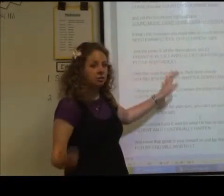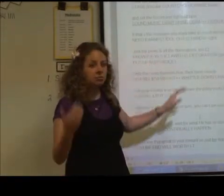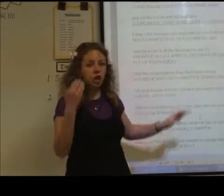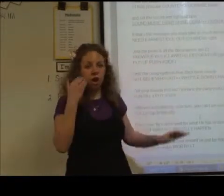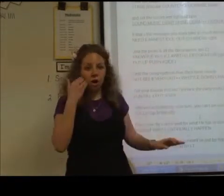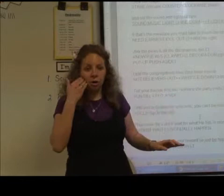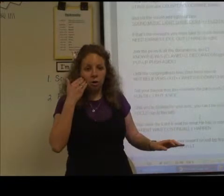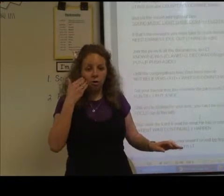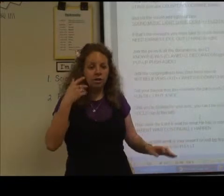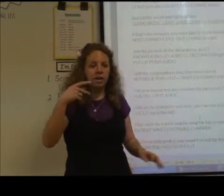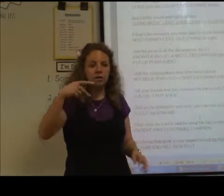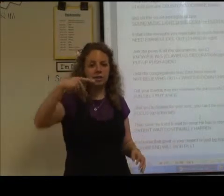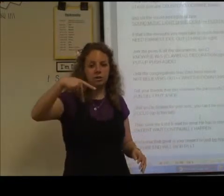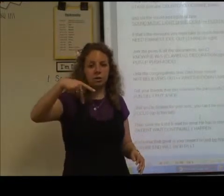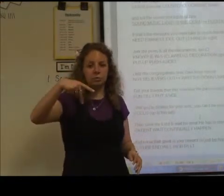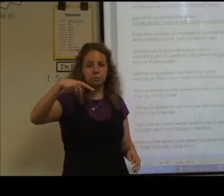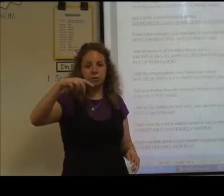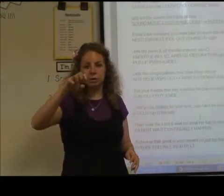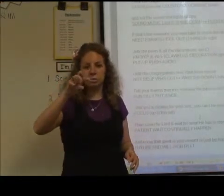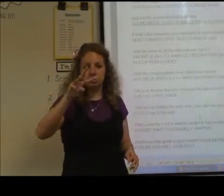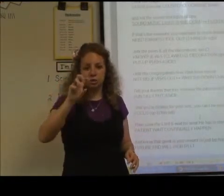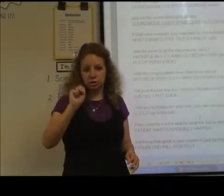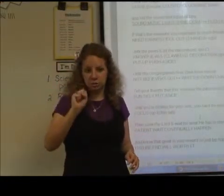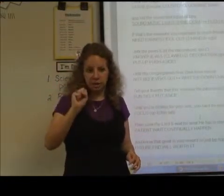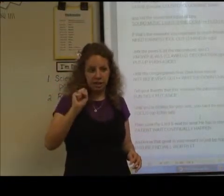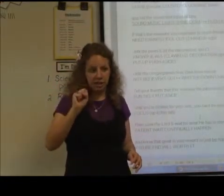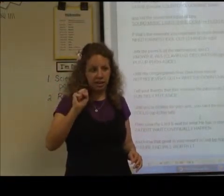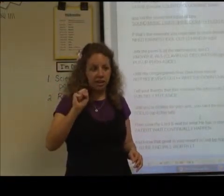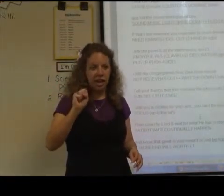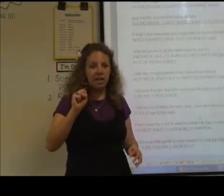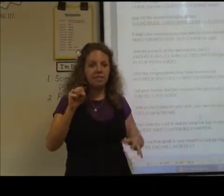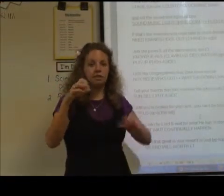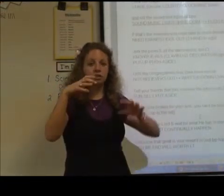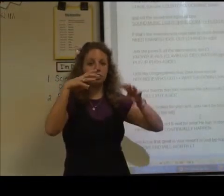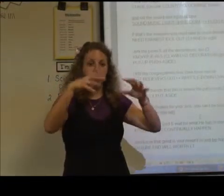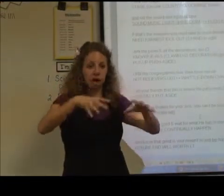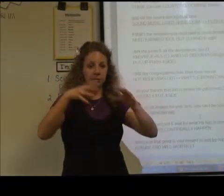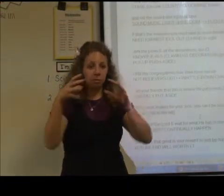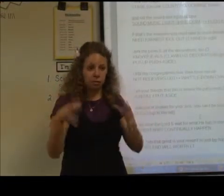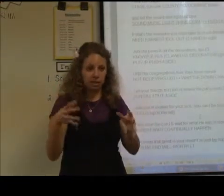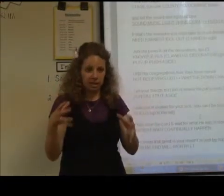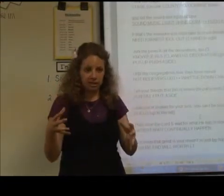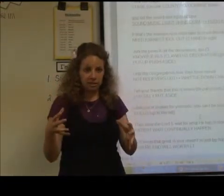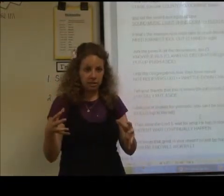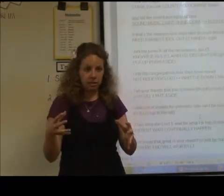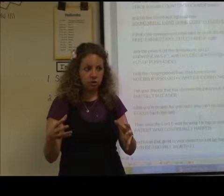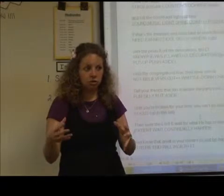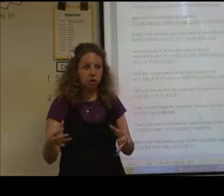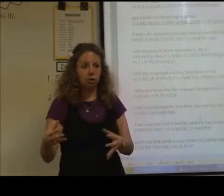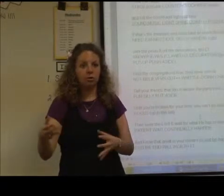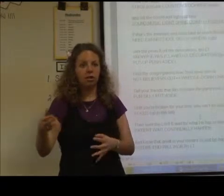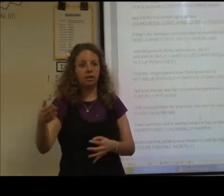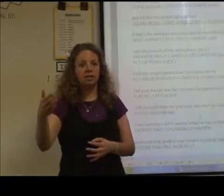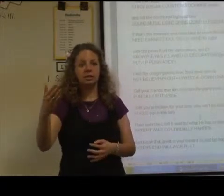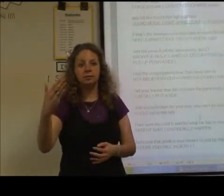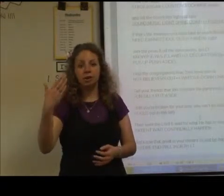you know, and then you're doing pews, you're spelling it, and then you're describing what it is. So a lot of times they'll